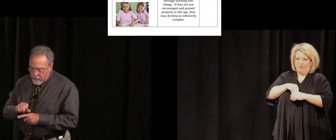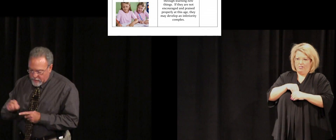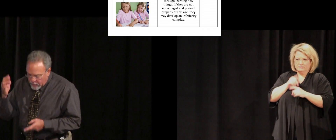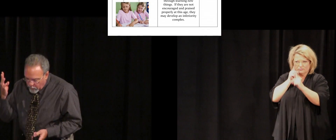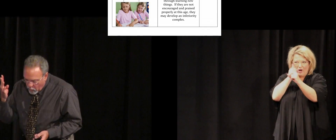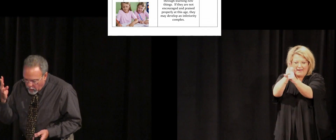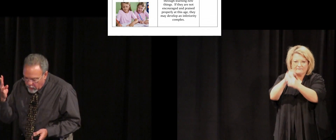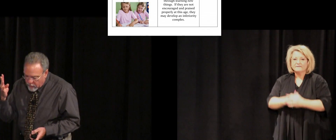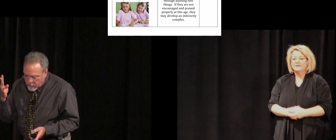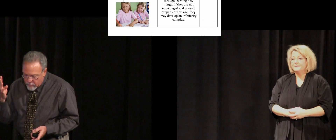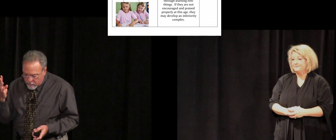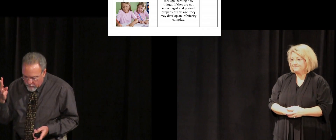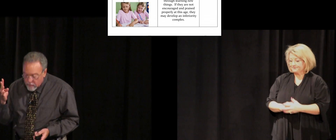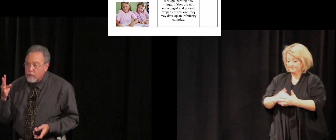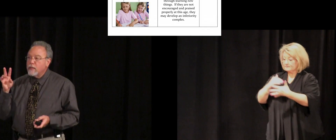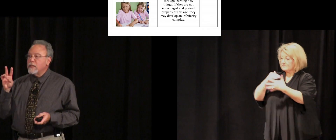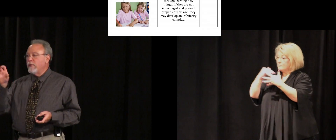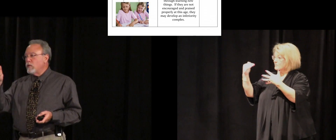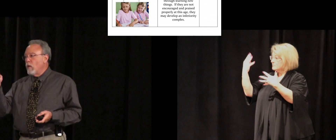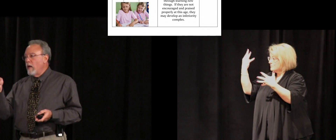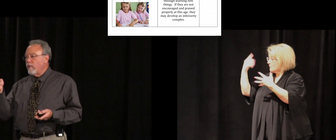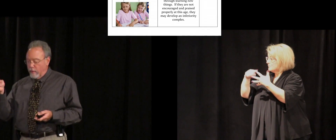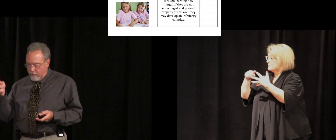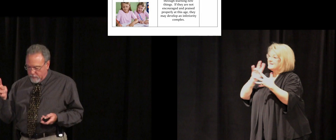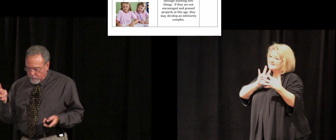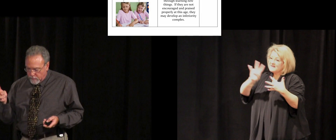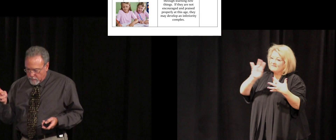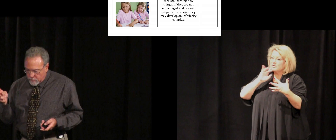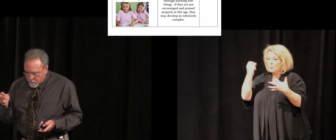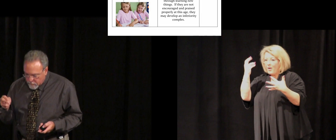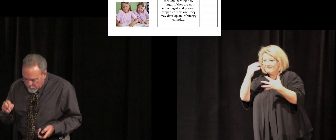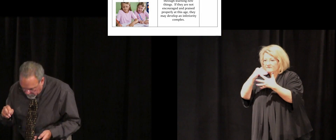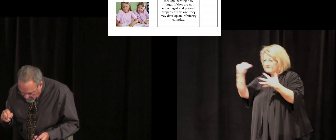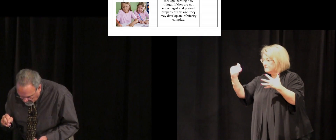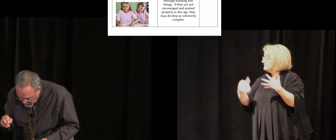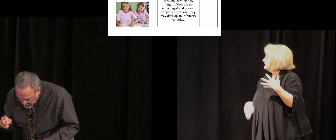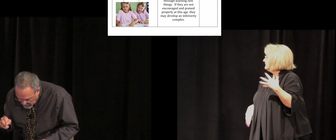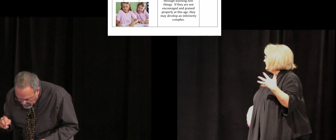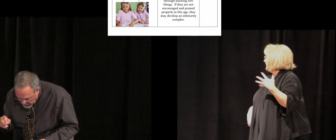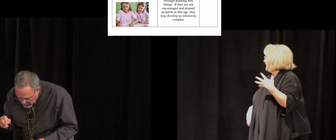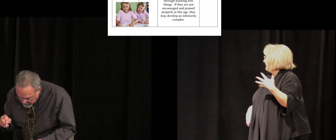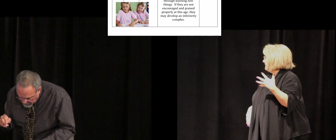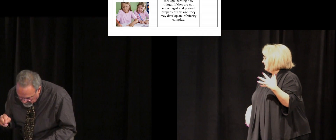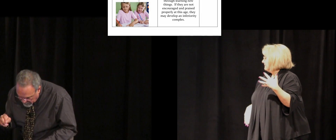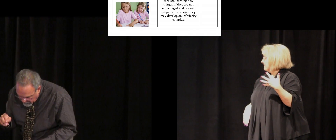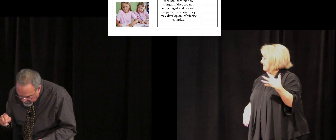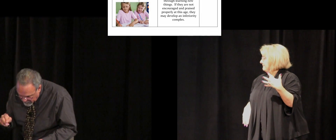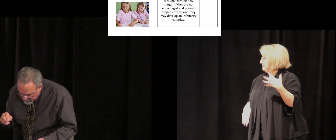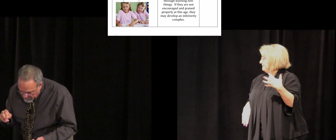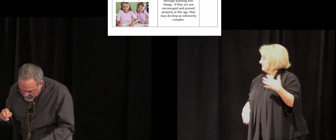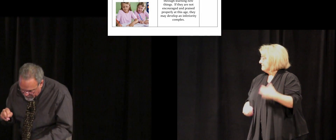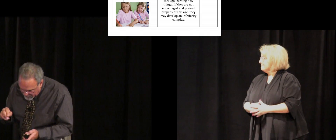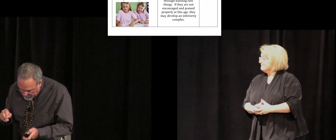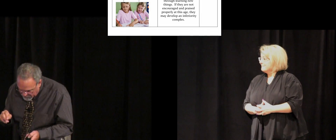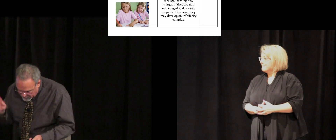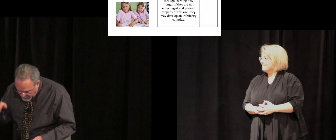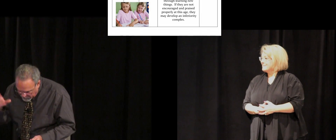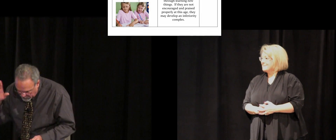I dumb? I mean, all those internal questions, they're just going off in their head all the time.